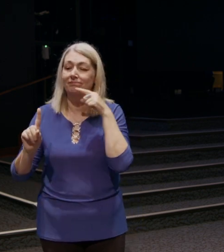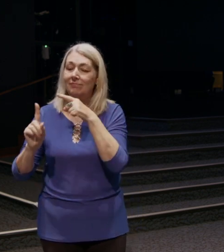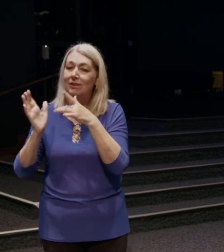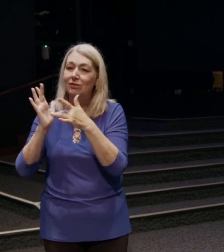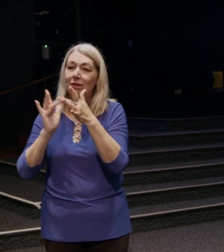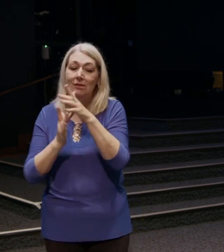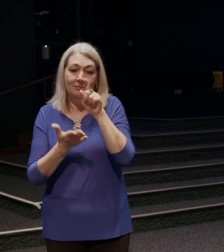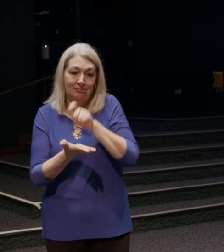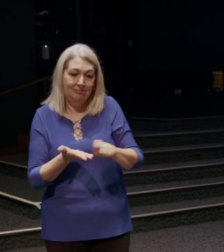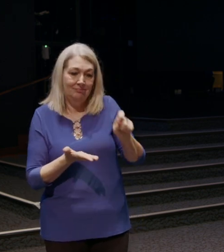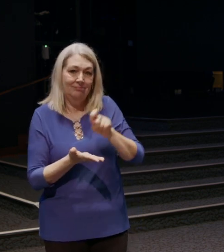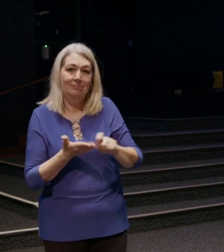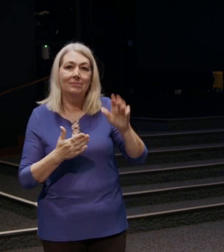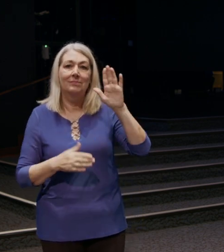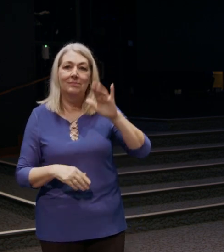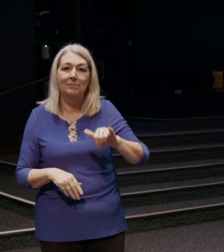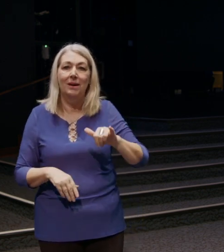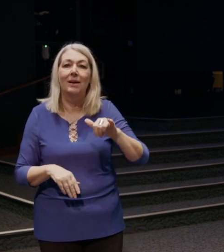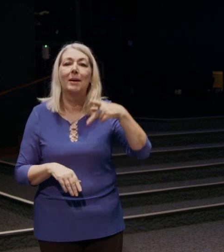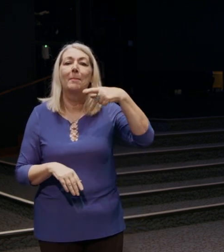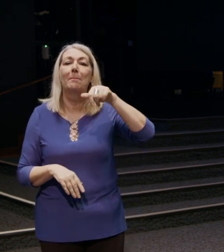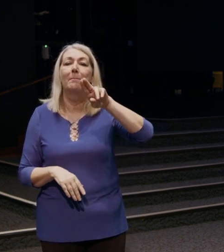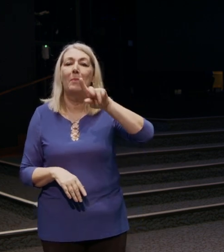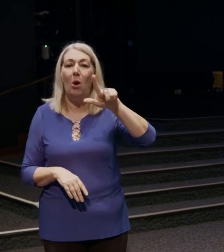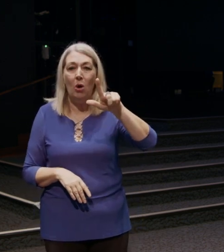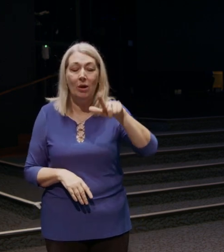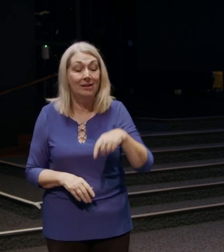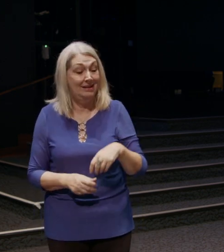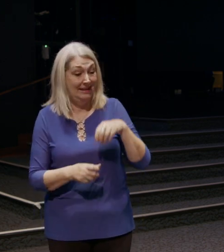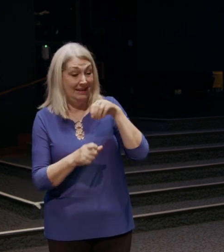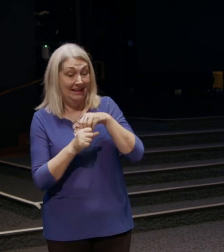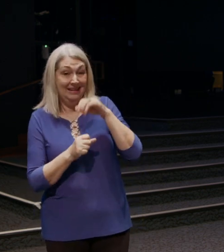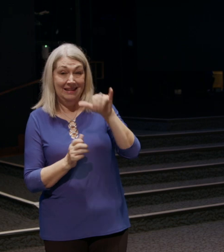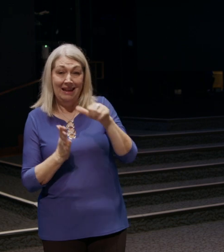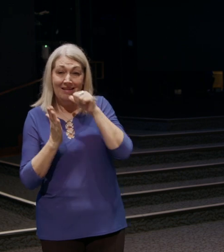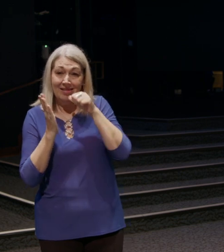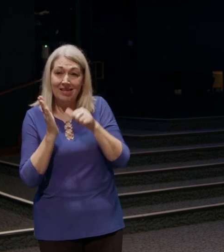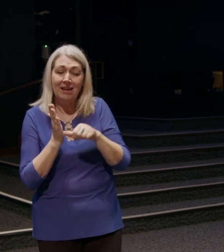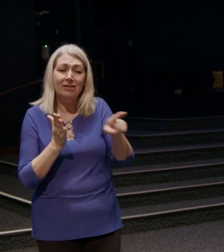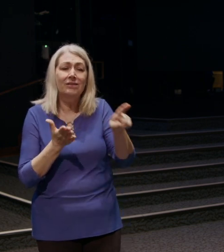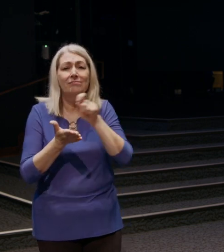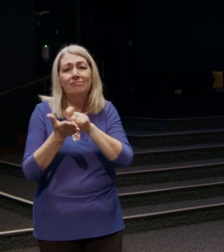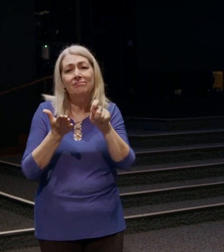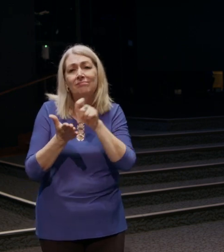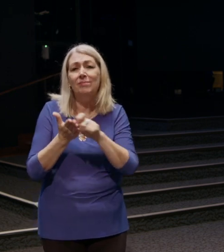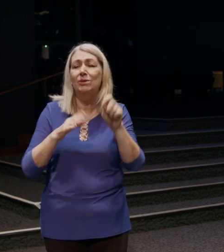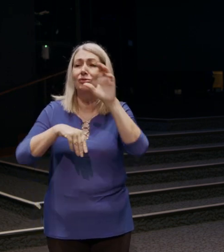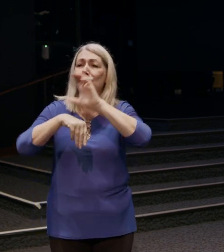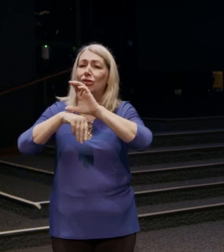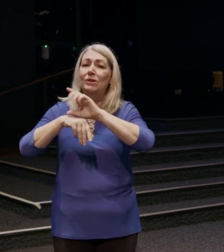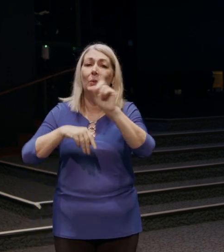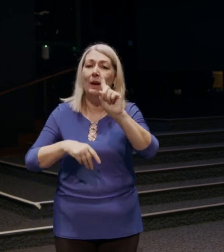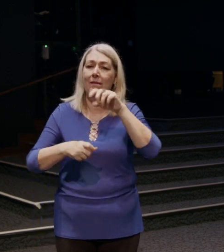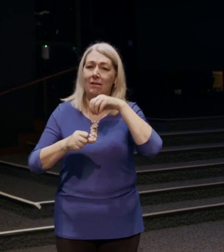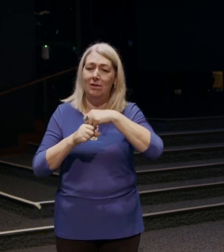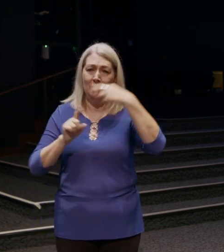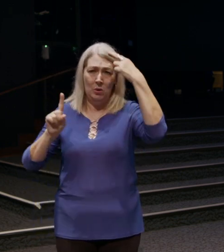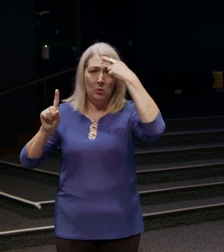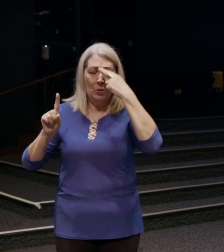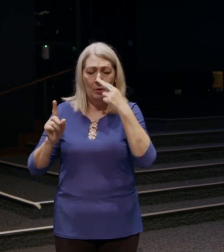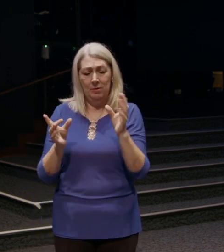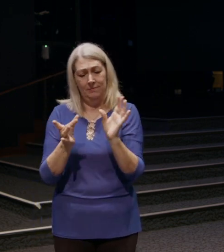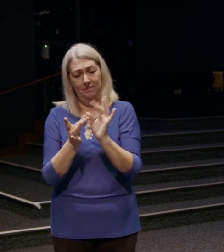Paul in the letter he wrote to a church in Rome. It reads like